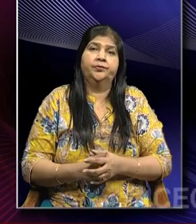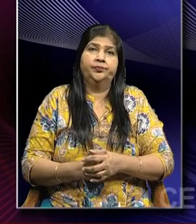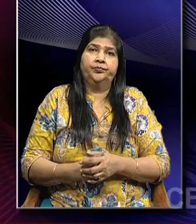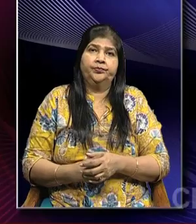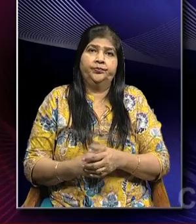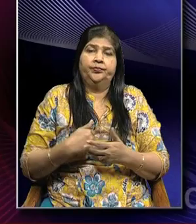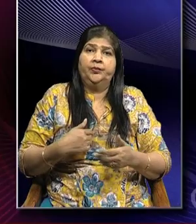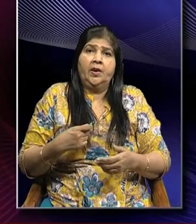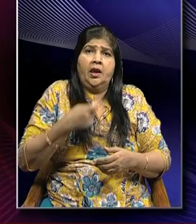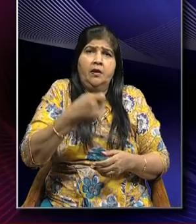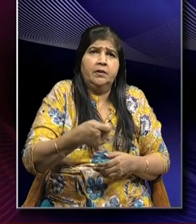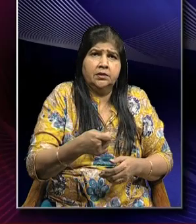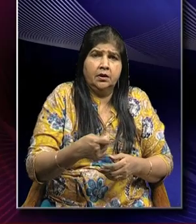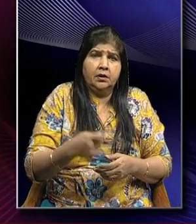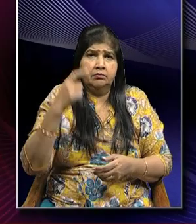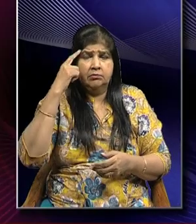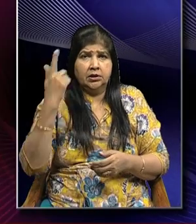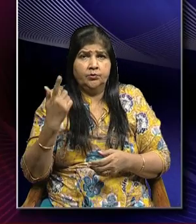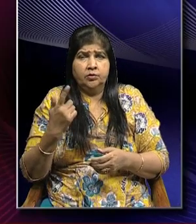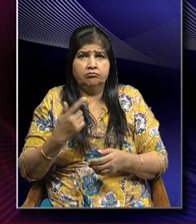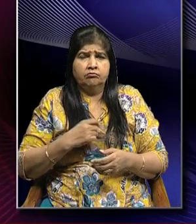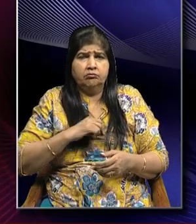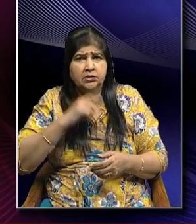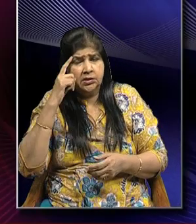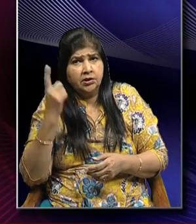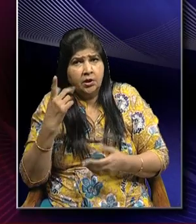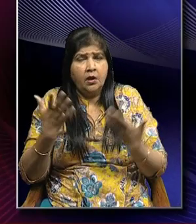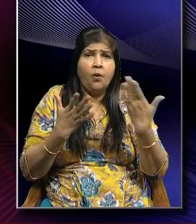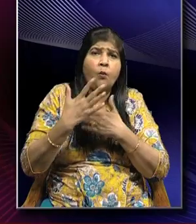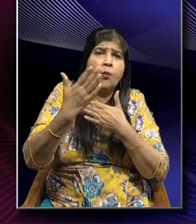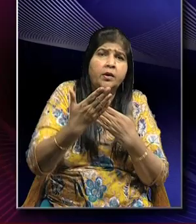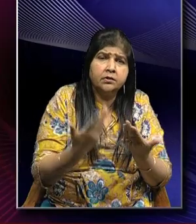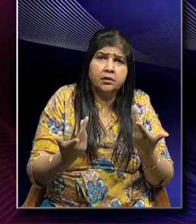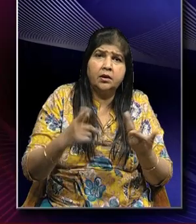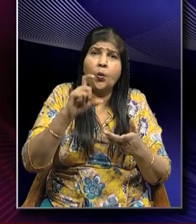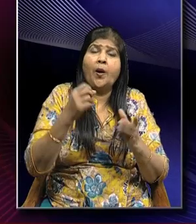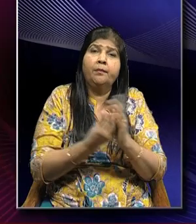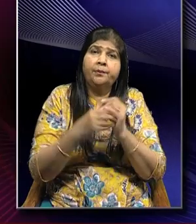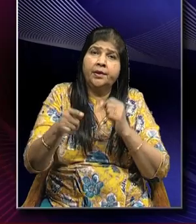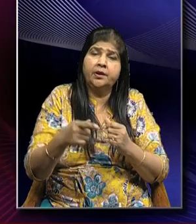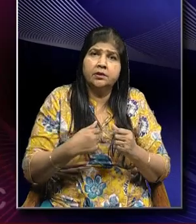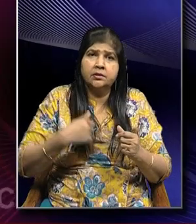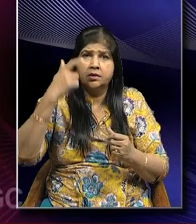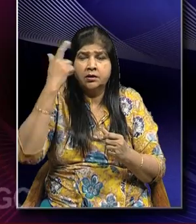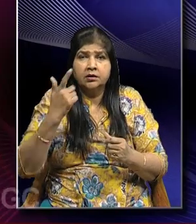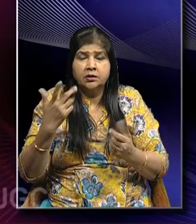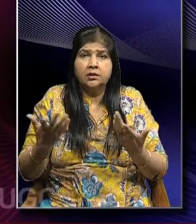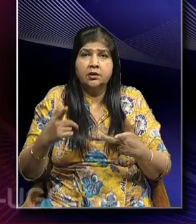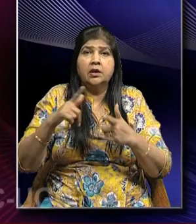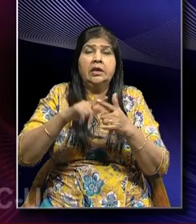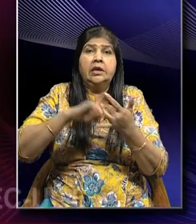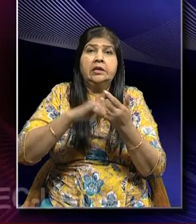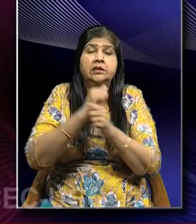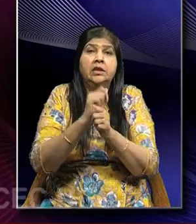Now the investors are much more interested in knowing that to what extent your company is concerned towards ESG